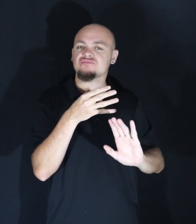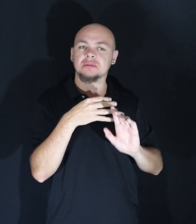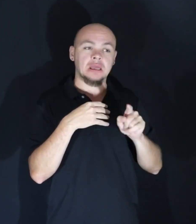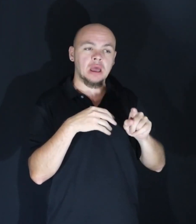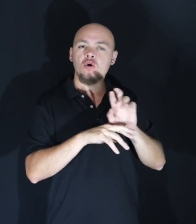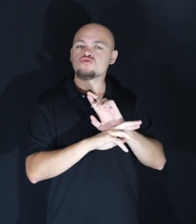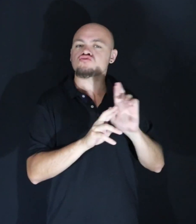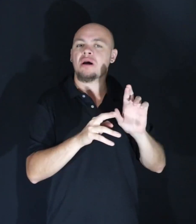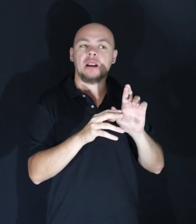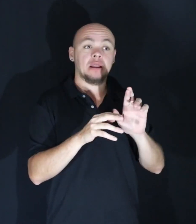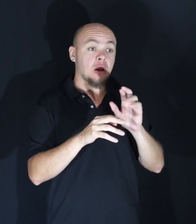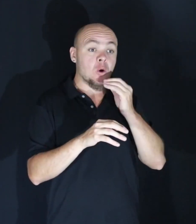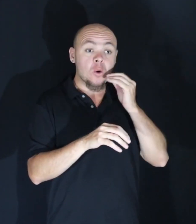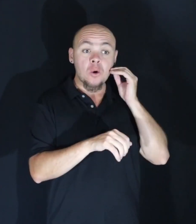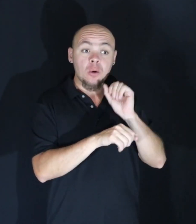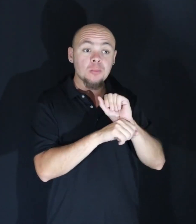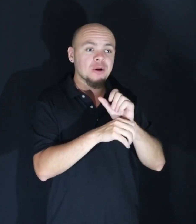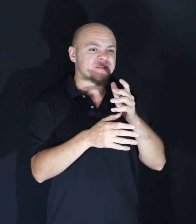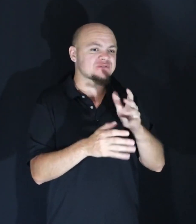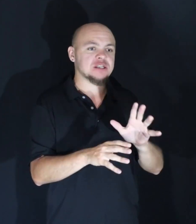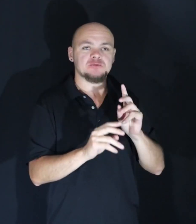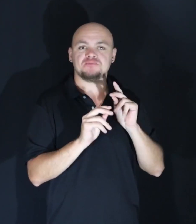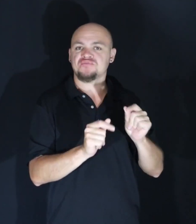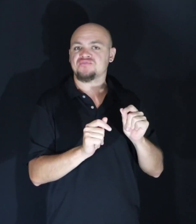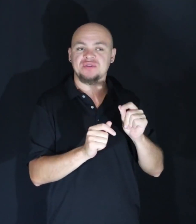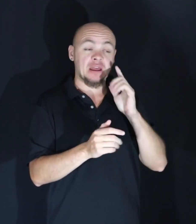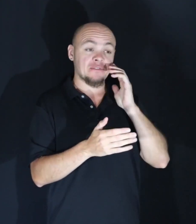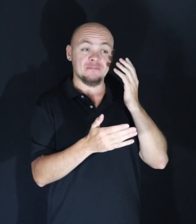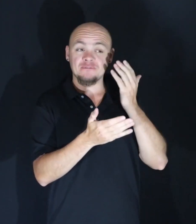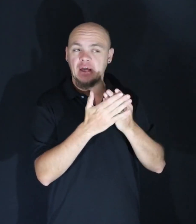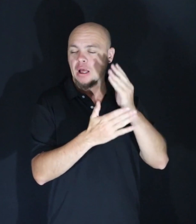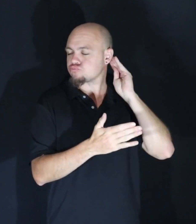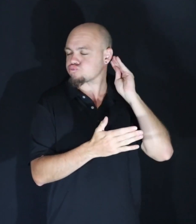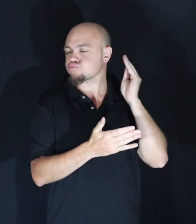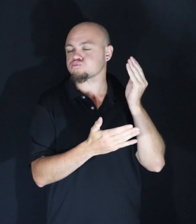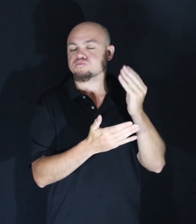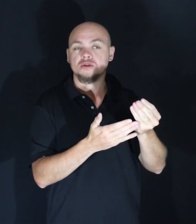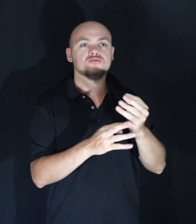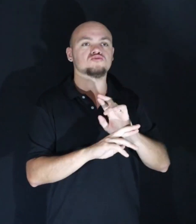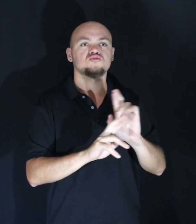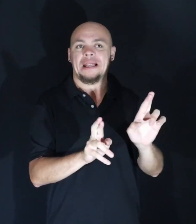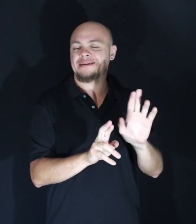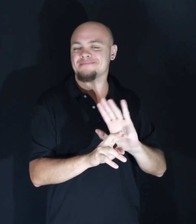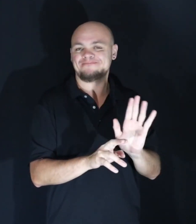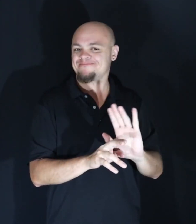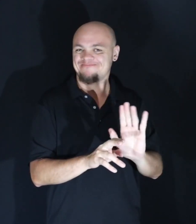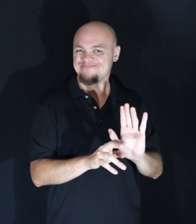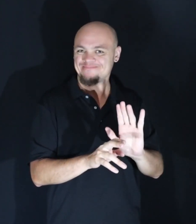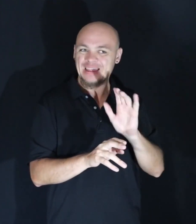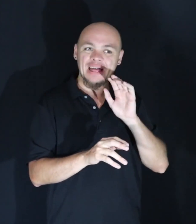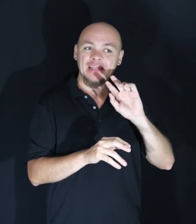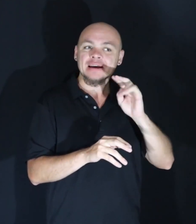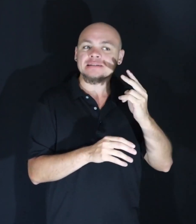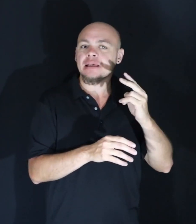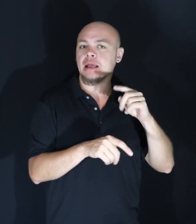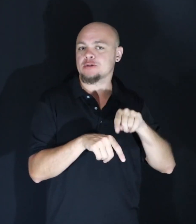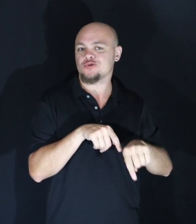wired to finish his homework quickly or to recall facts for an exam. It isn't wired to remember that second